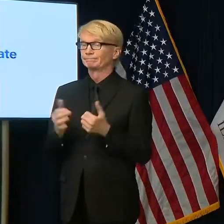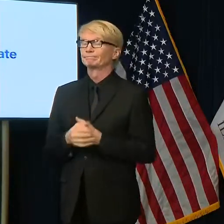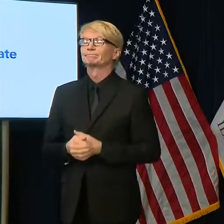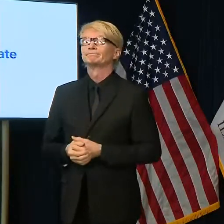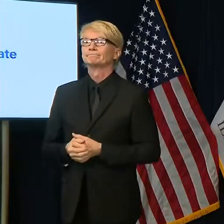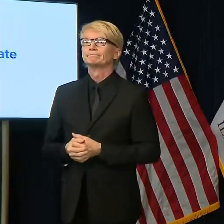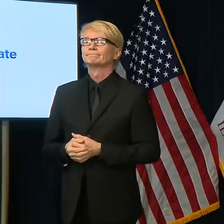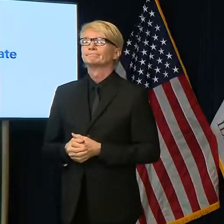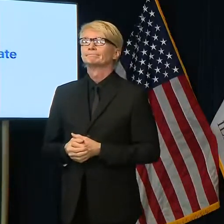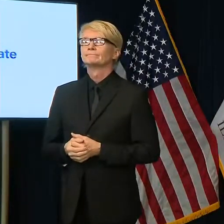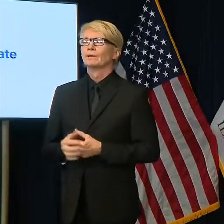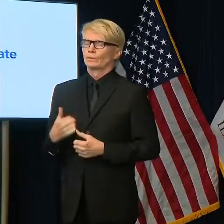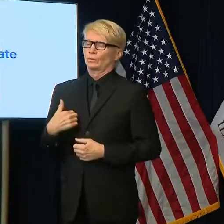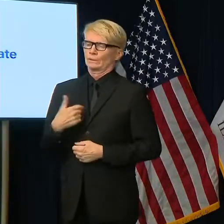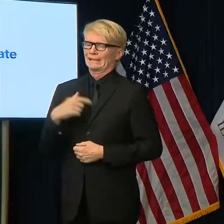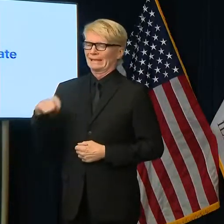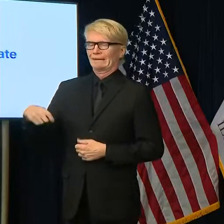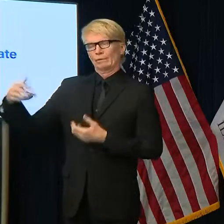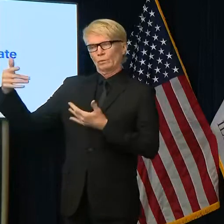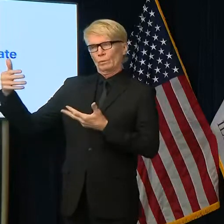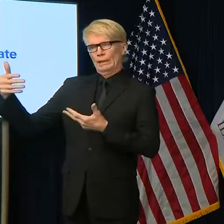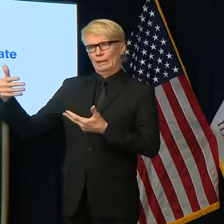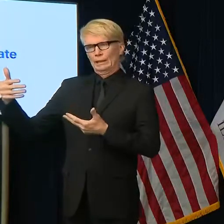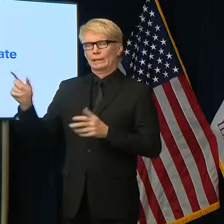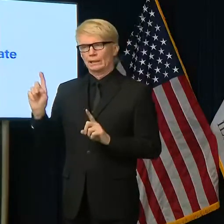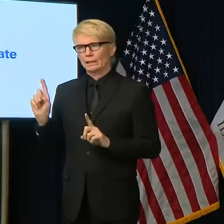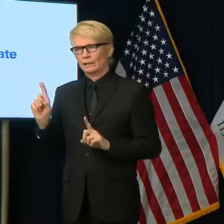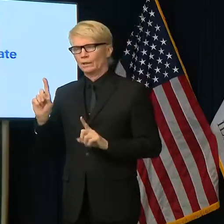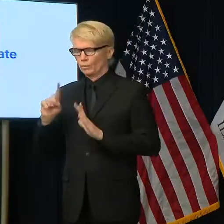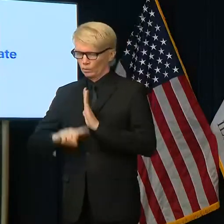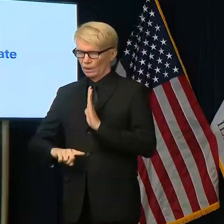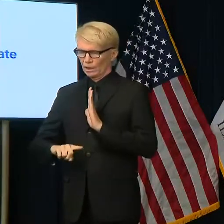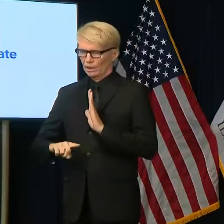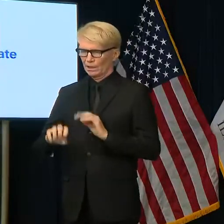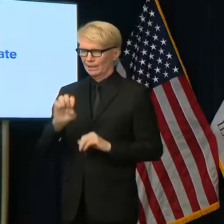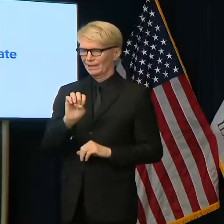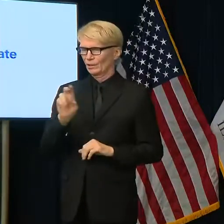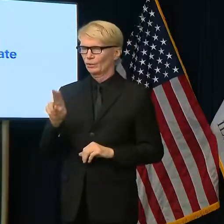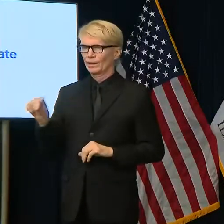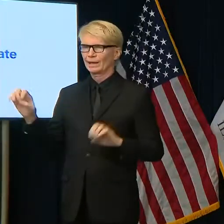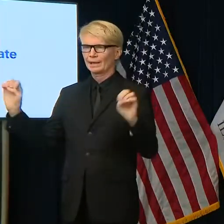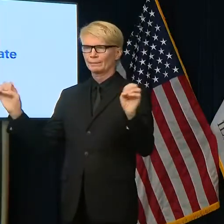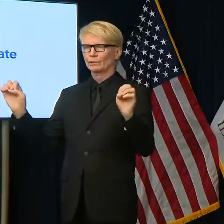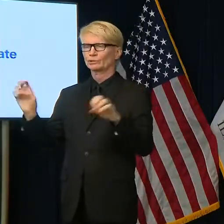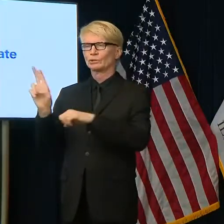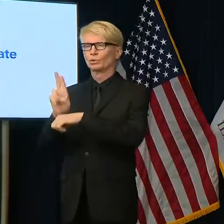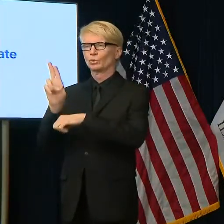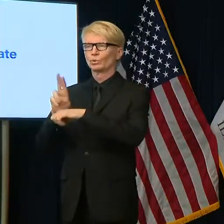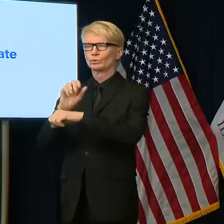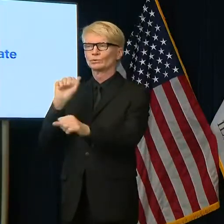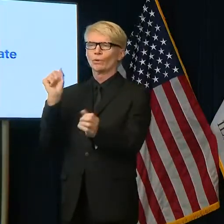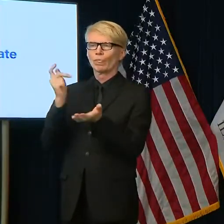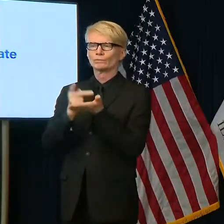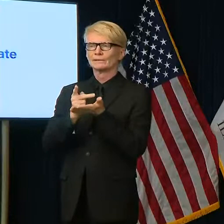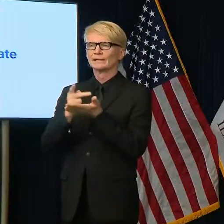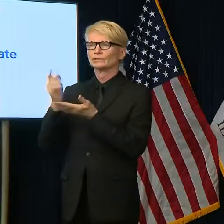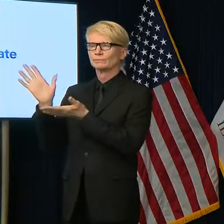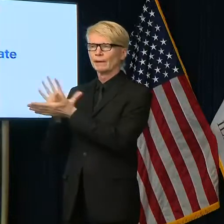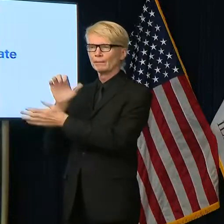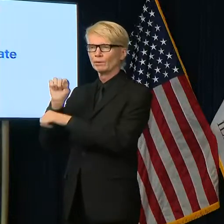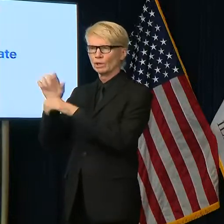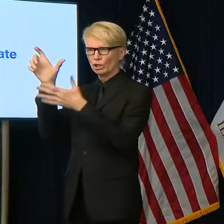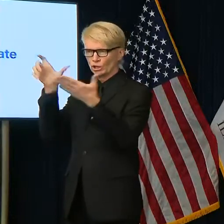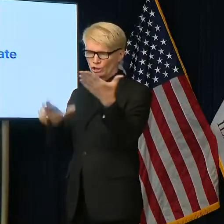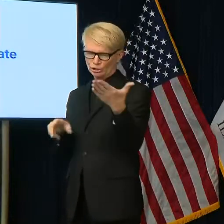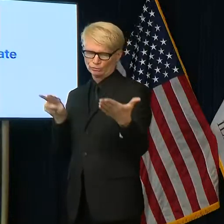for the final word in terms of what's listed in the EUA, the Emergency Use Authorization. We'll be waiting. We